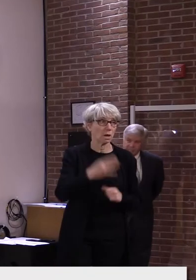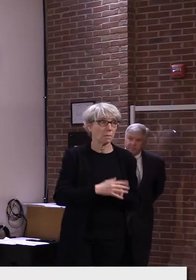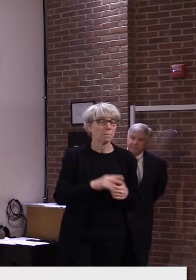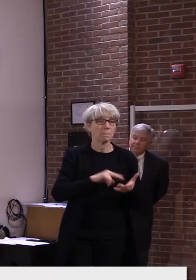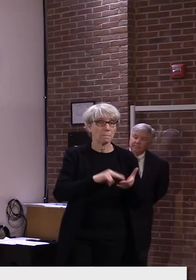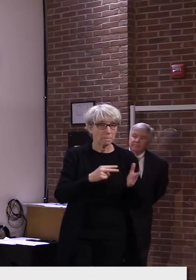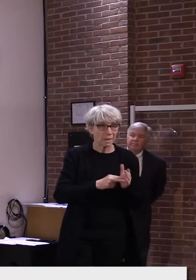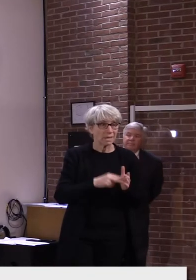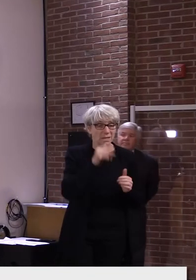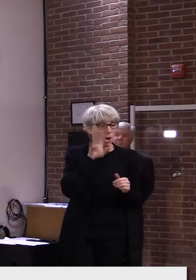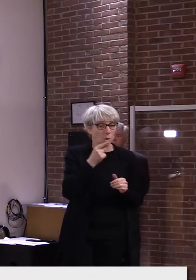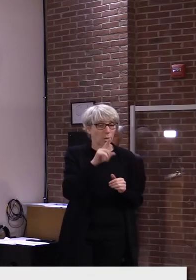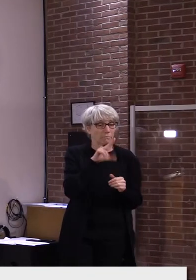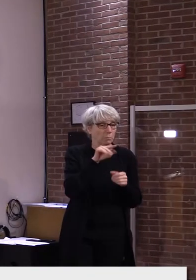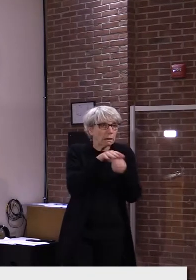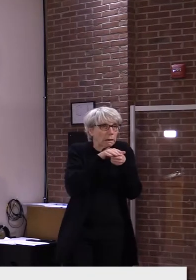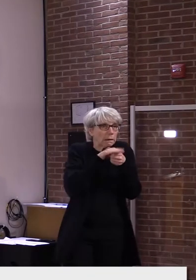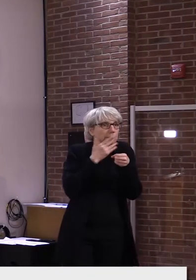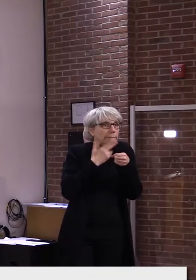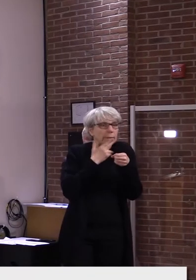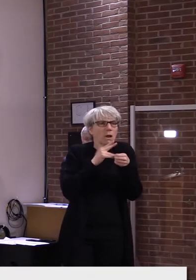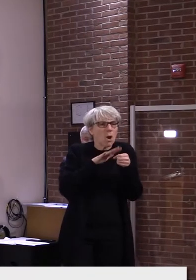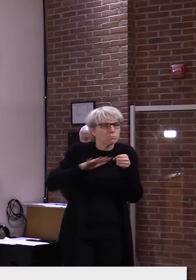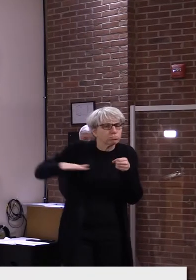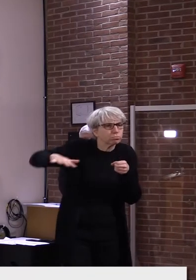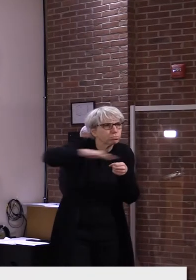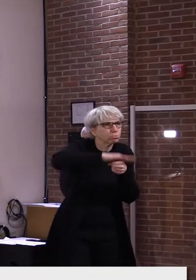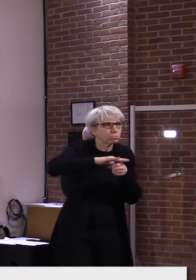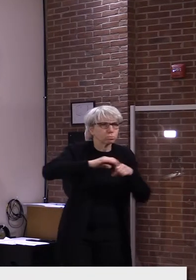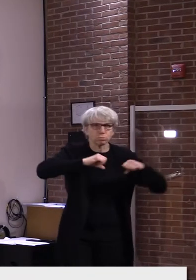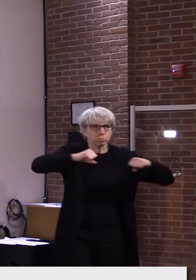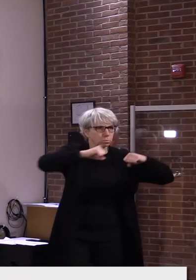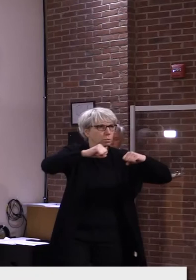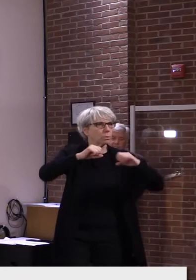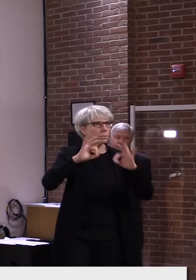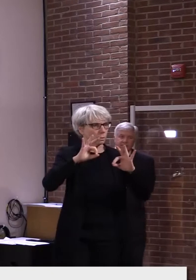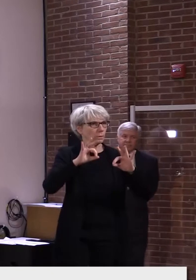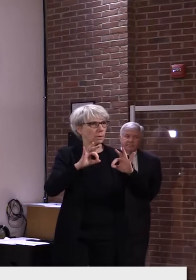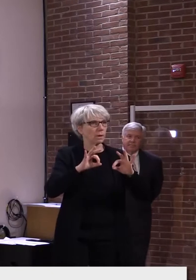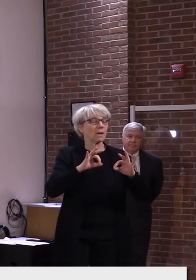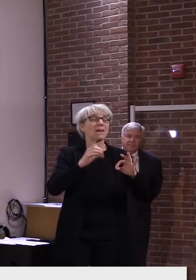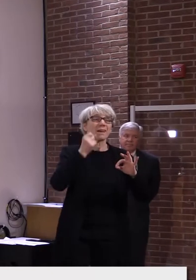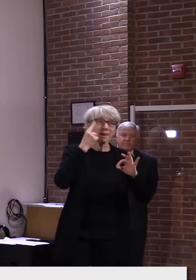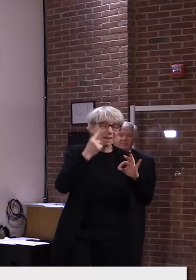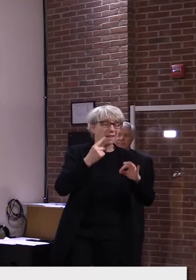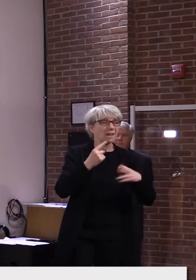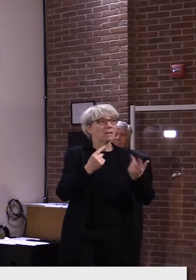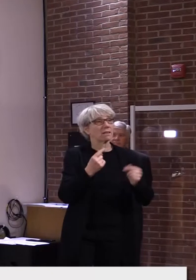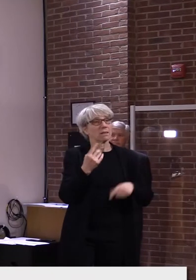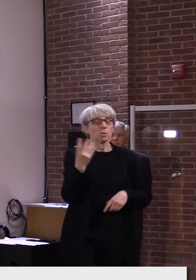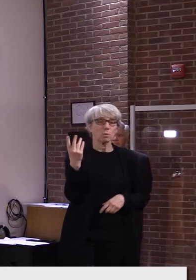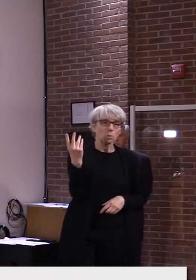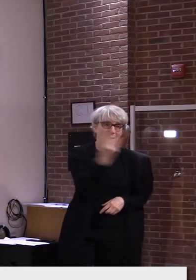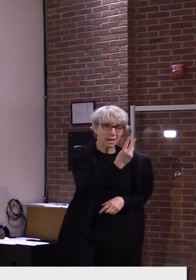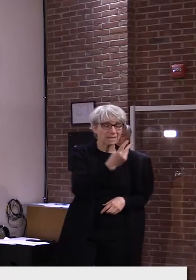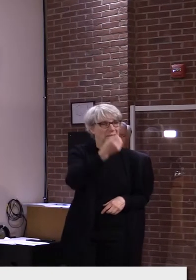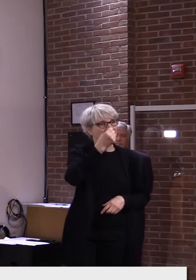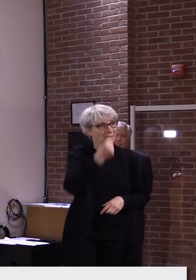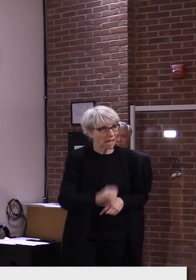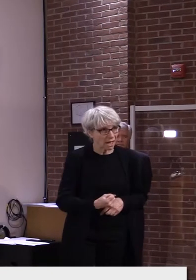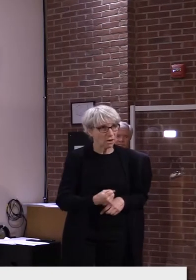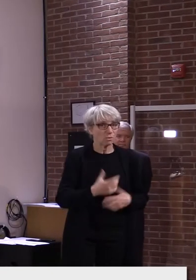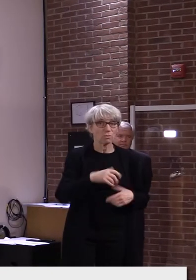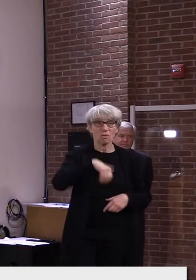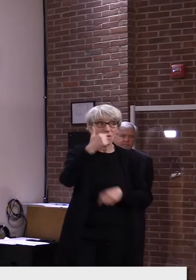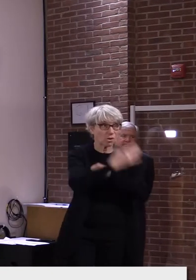to really impact the virus. Other parts of the country and other parts of the world are somewhat of the wild